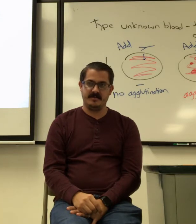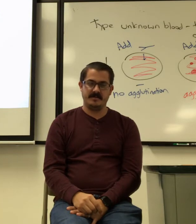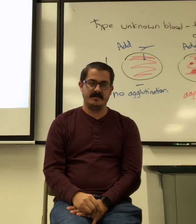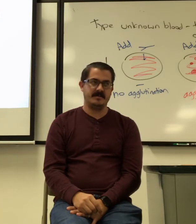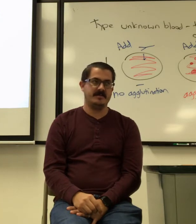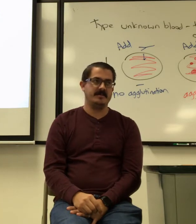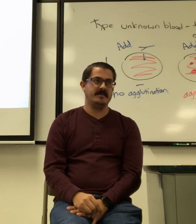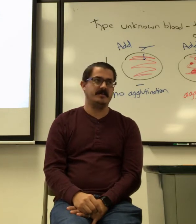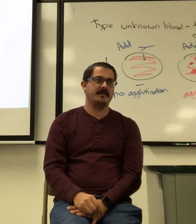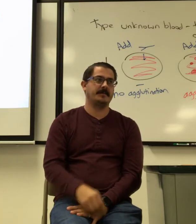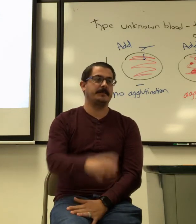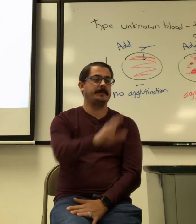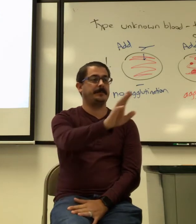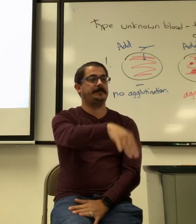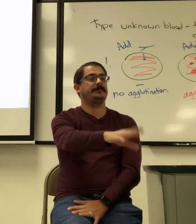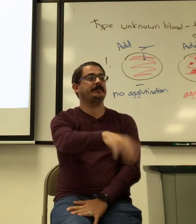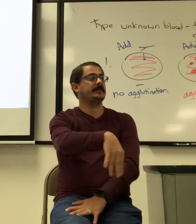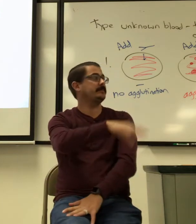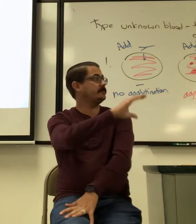Here's a clinical situation.